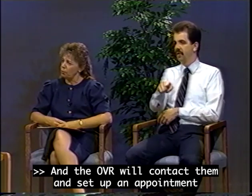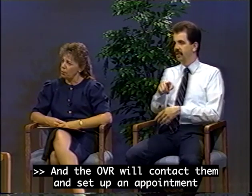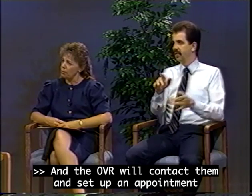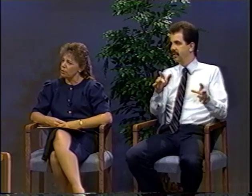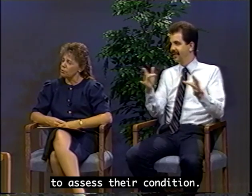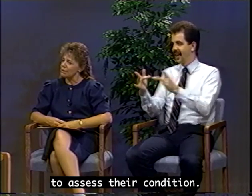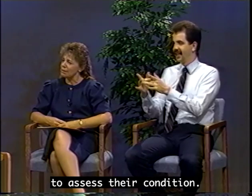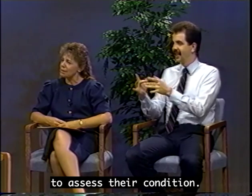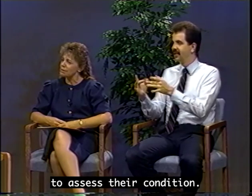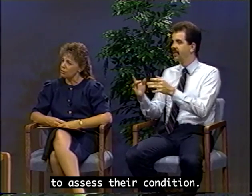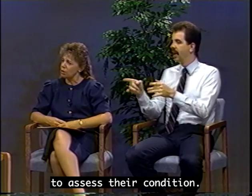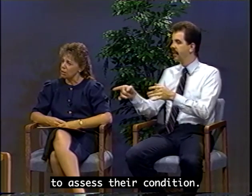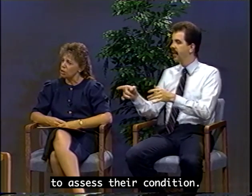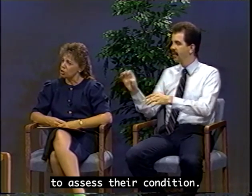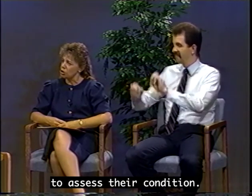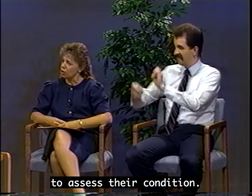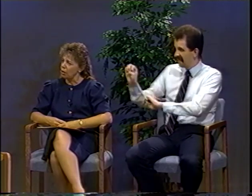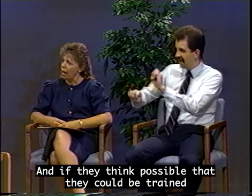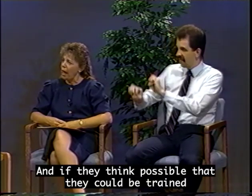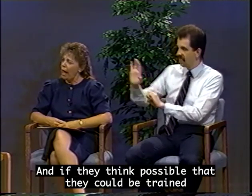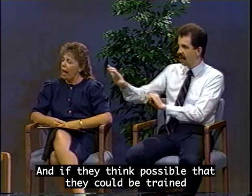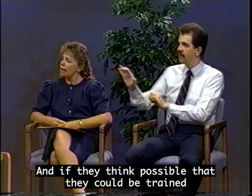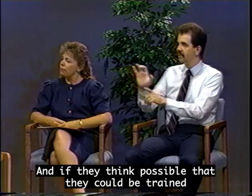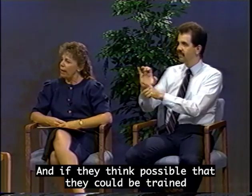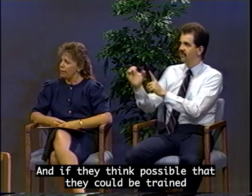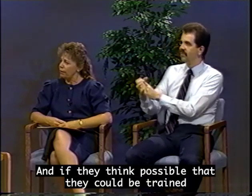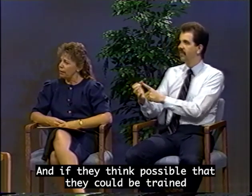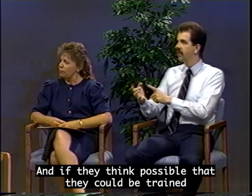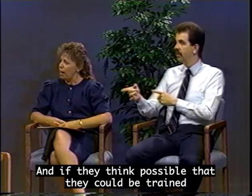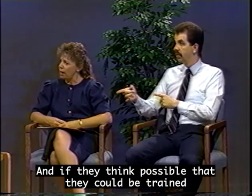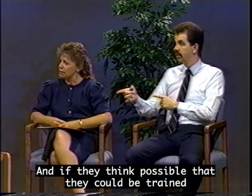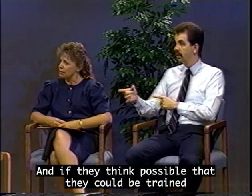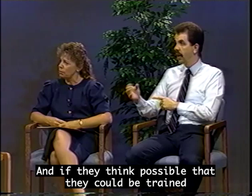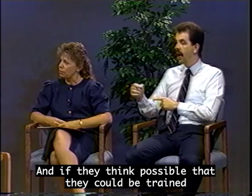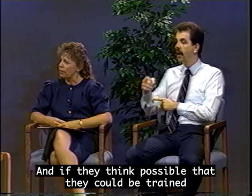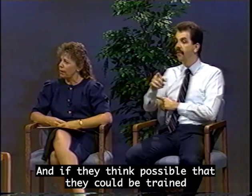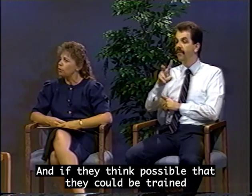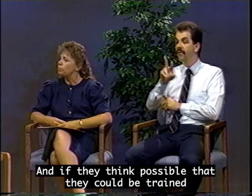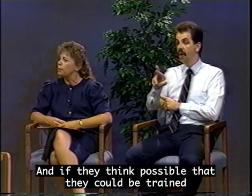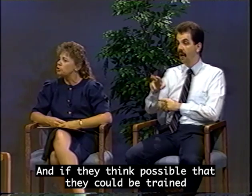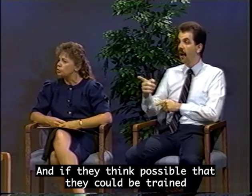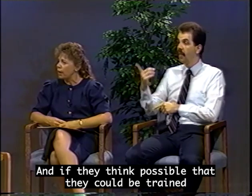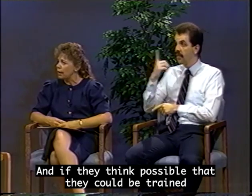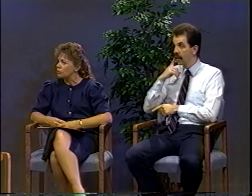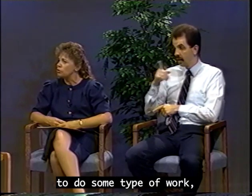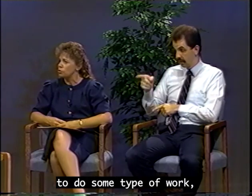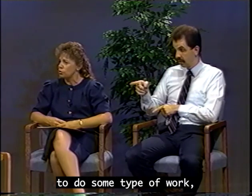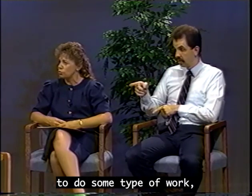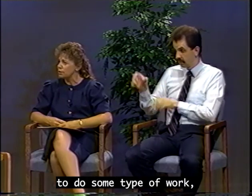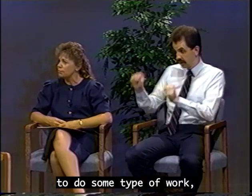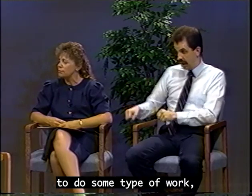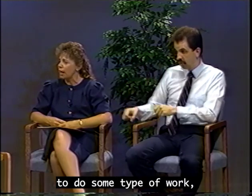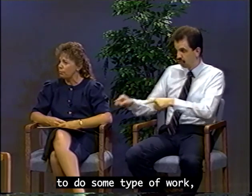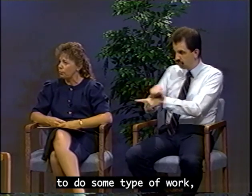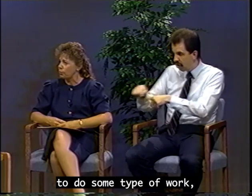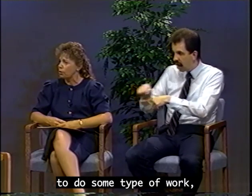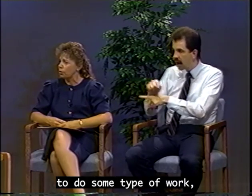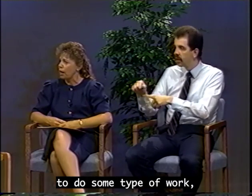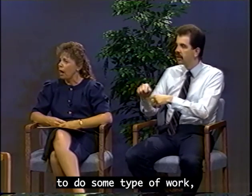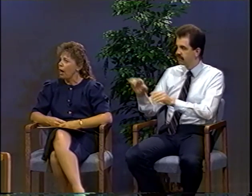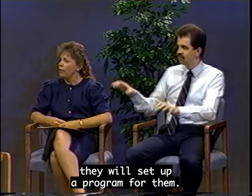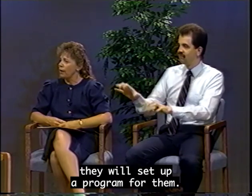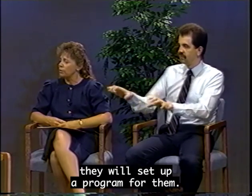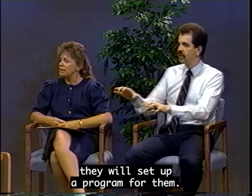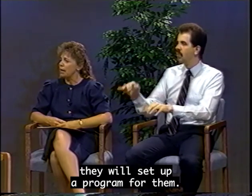set up an appointment to assess their condition. And if they think possible that they could be trained to do some type of